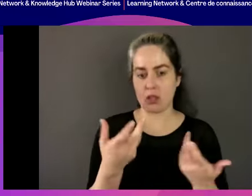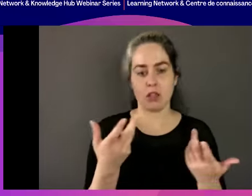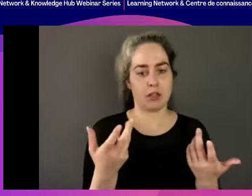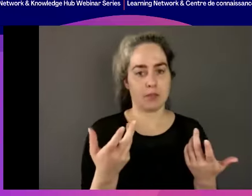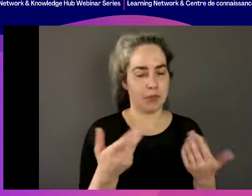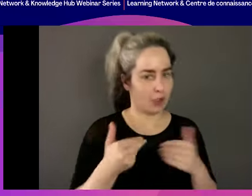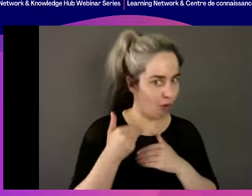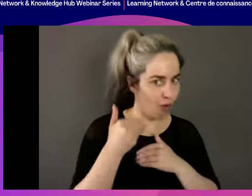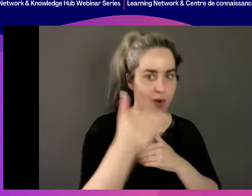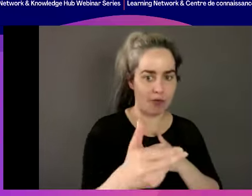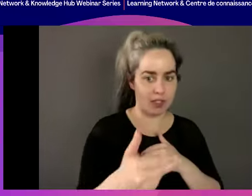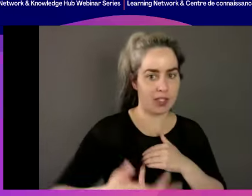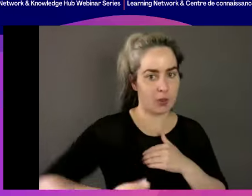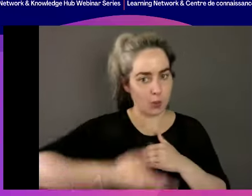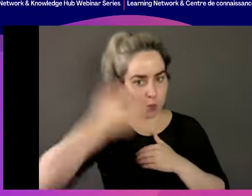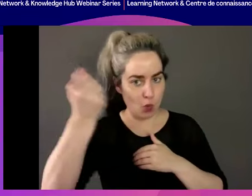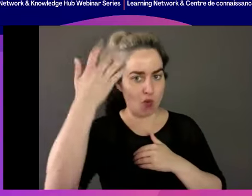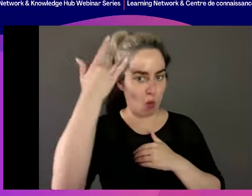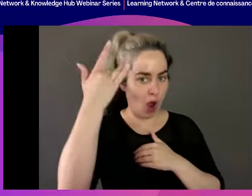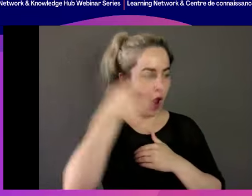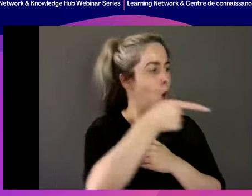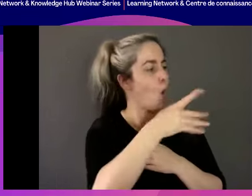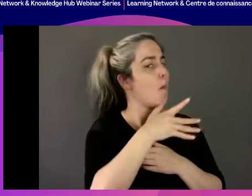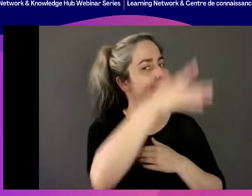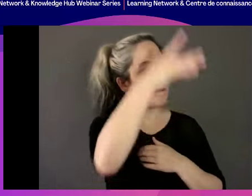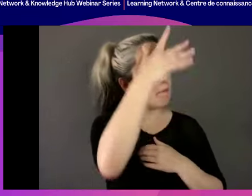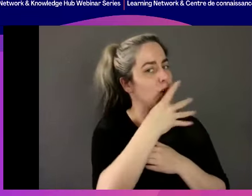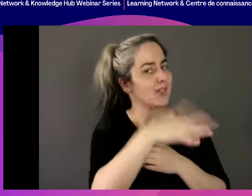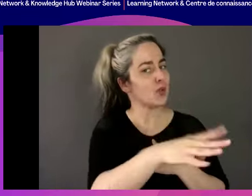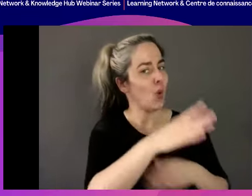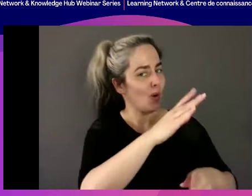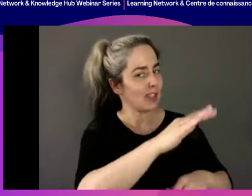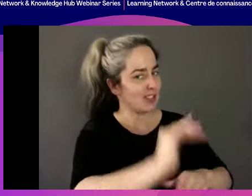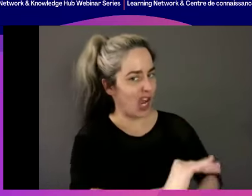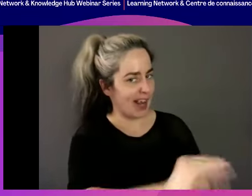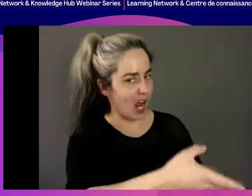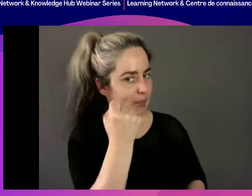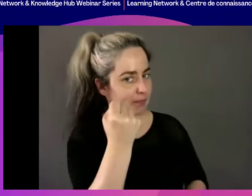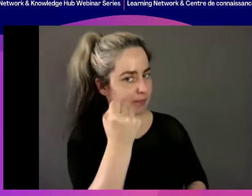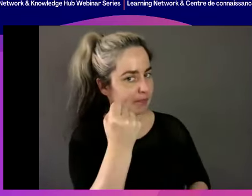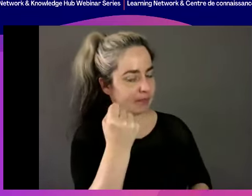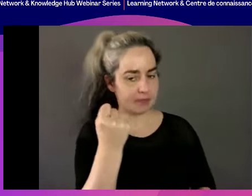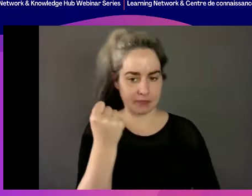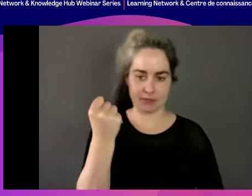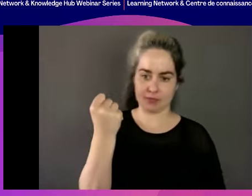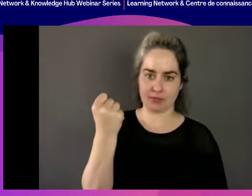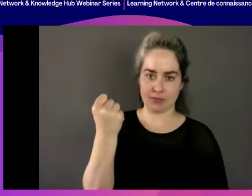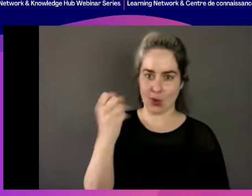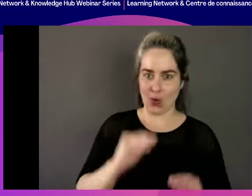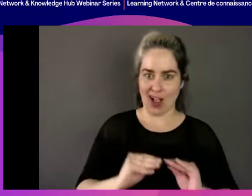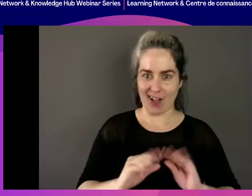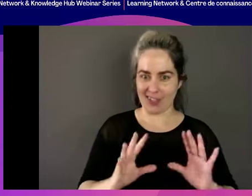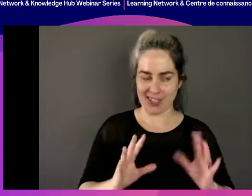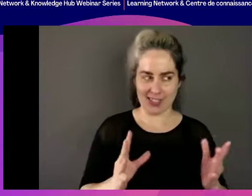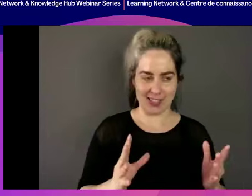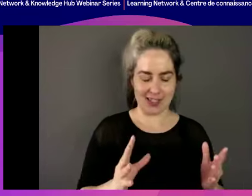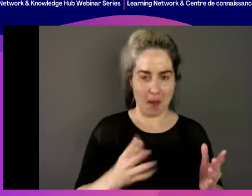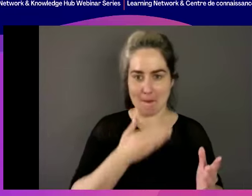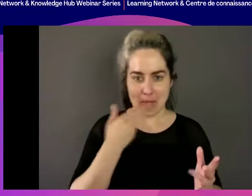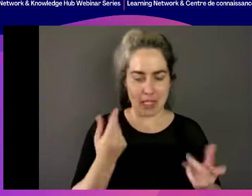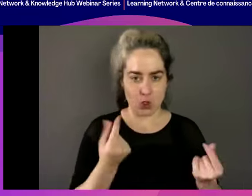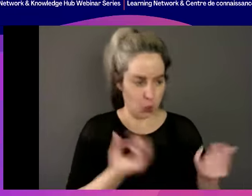often removed from neglect. And so, the clear answer is support those communities and stop